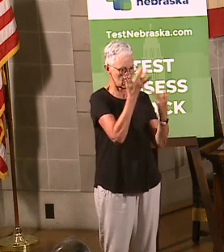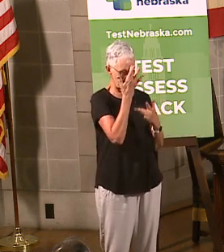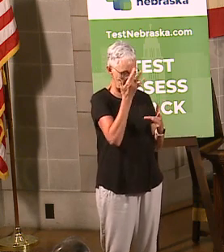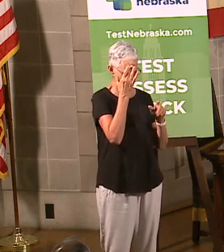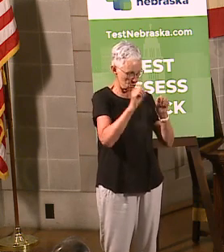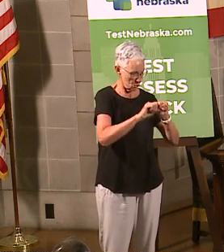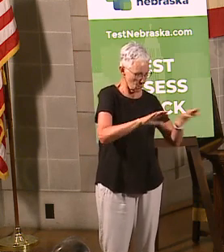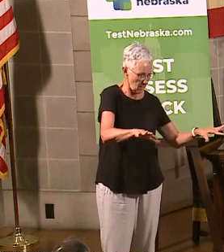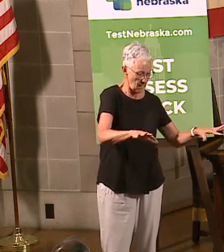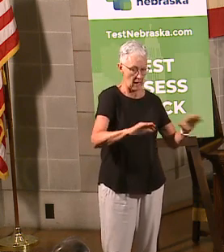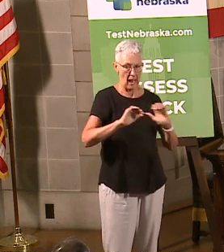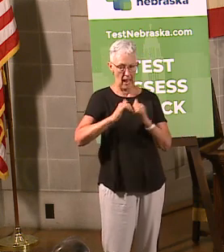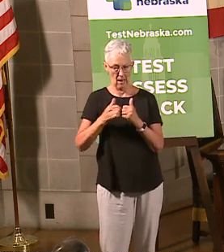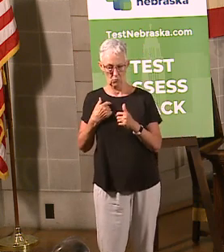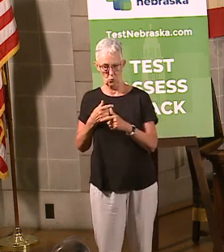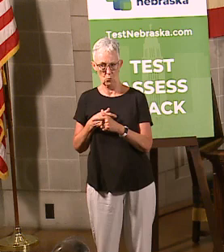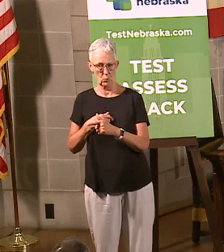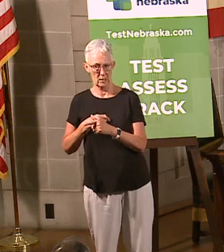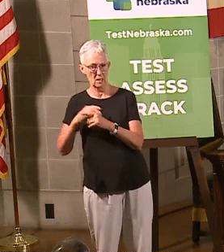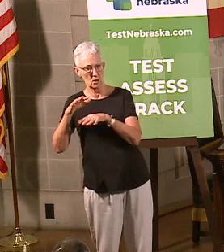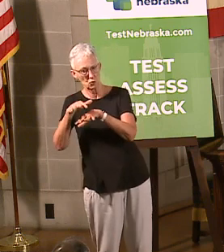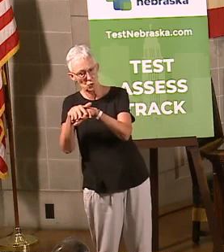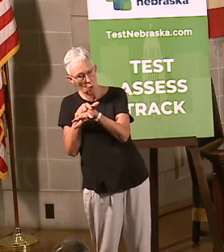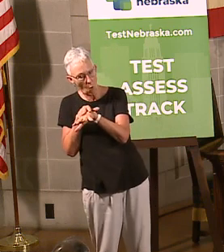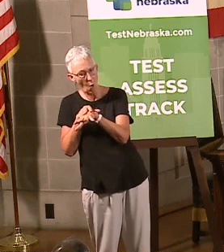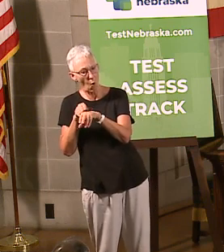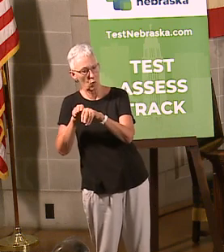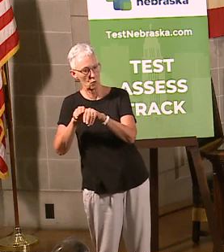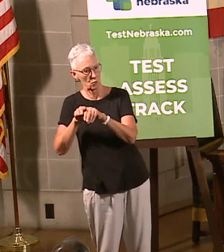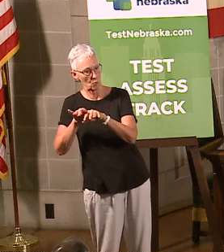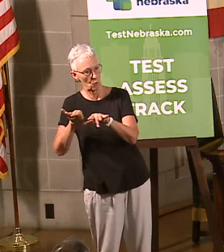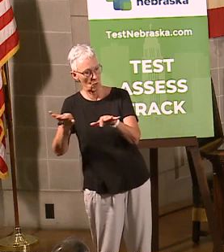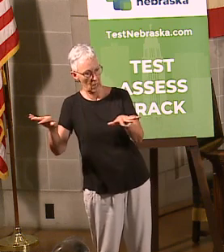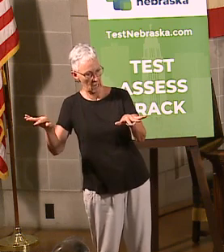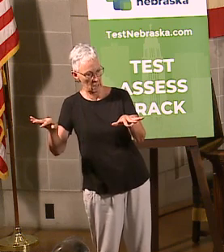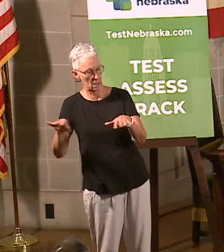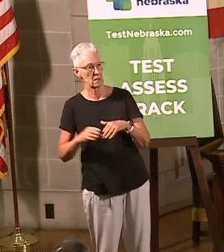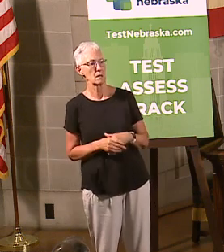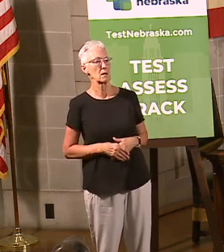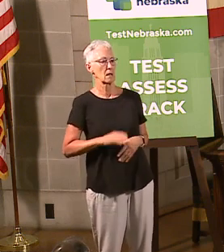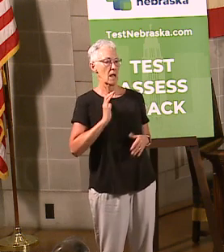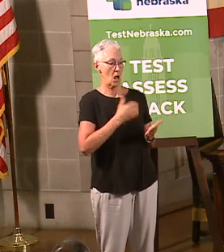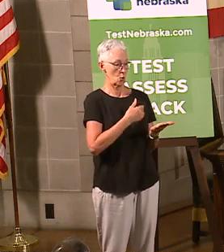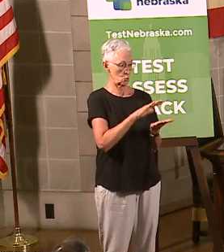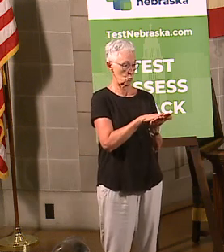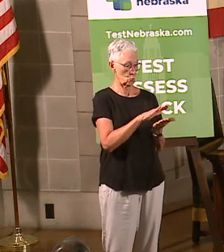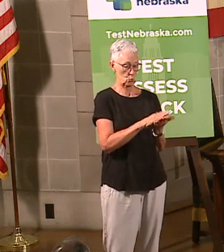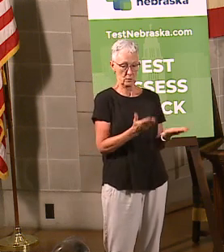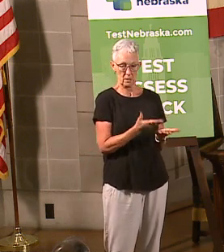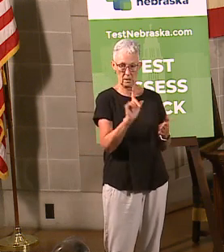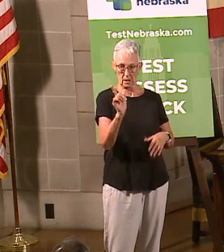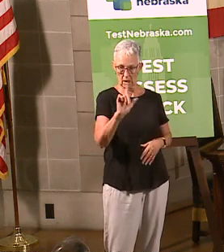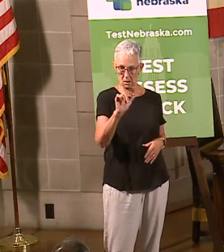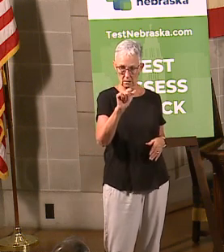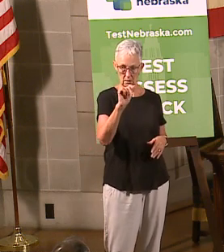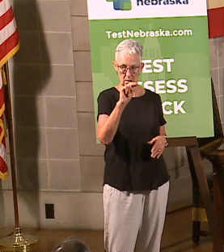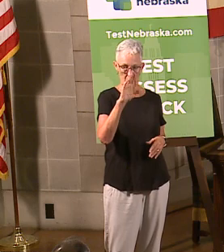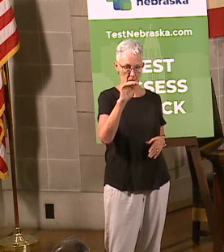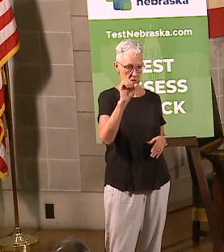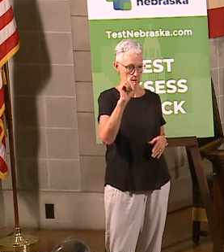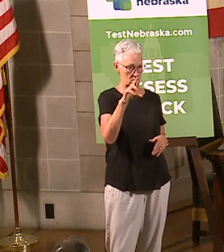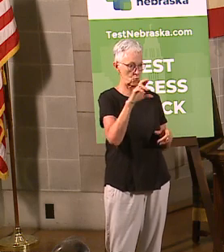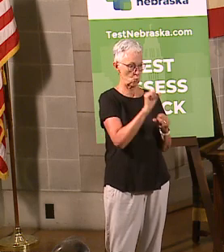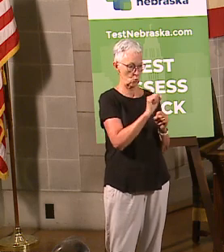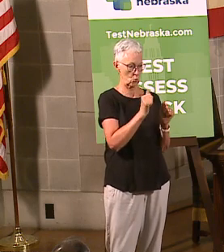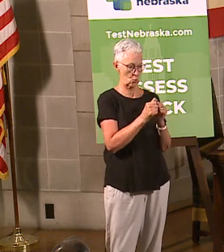schools have been working, in some cases, our small schools have been working together as a group. Our schools in Lincoln, Lancaster County have been working together with local